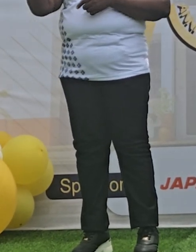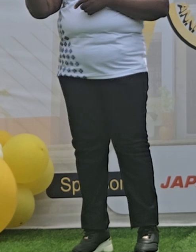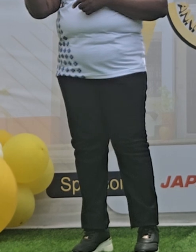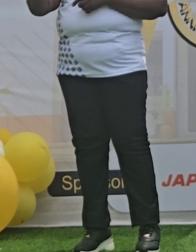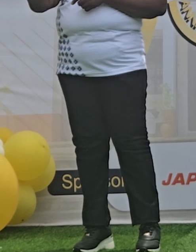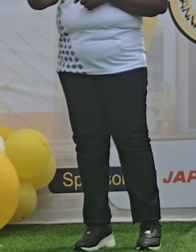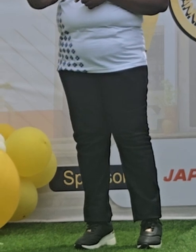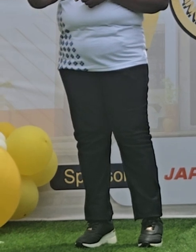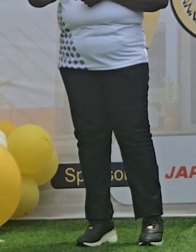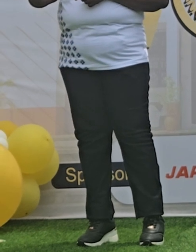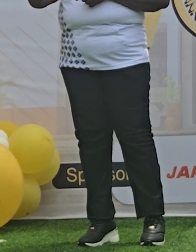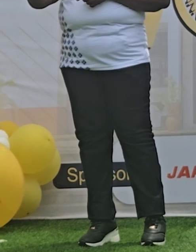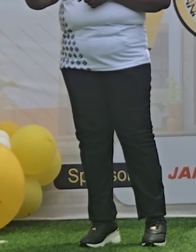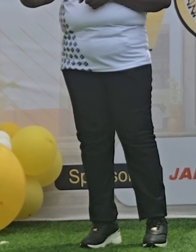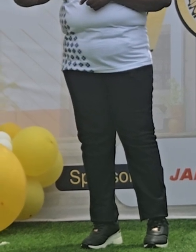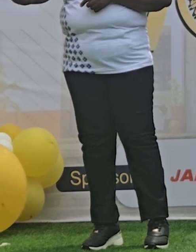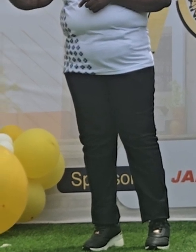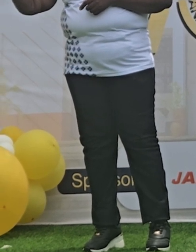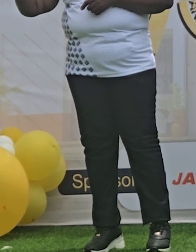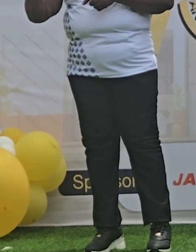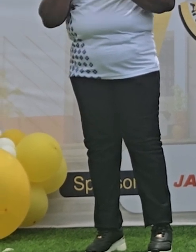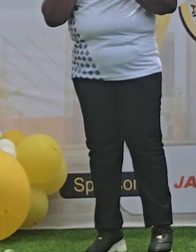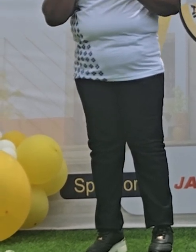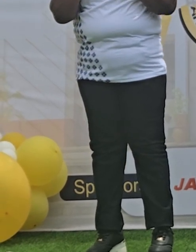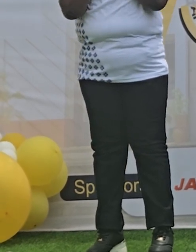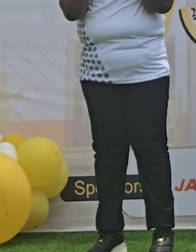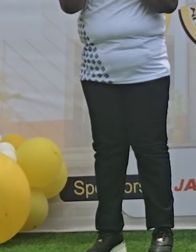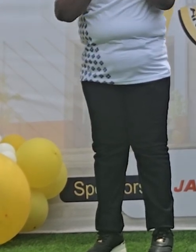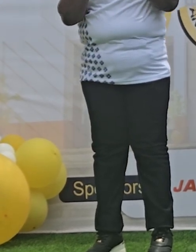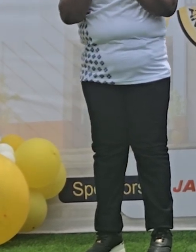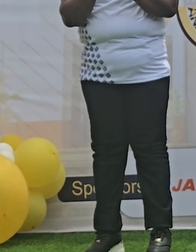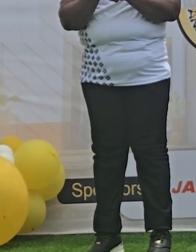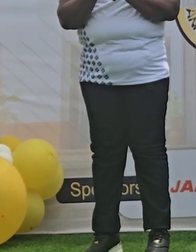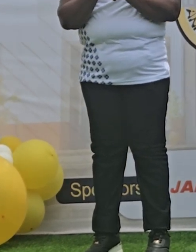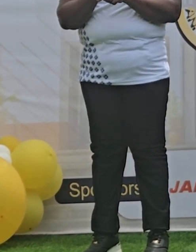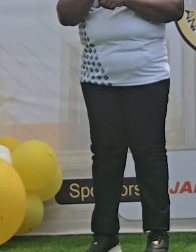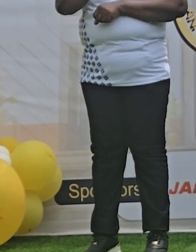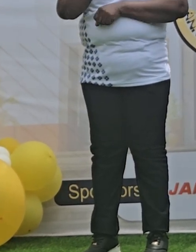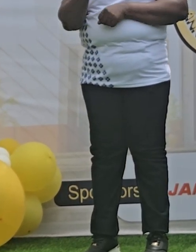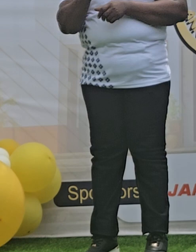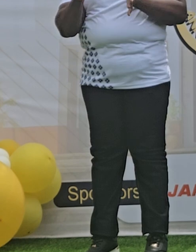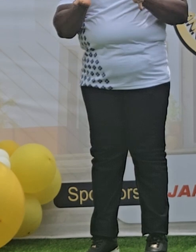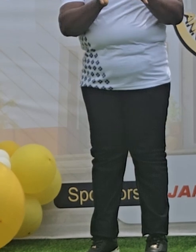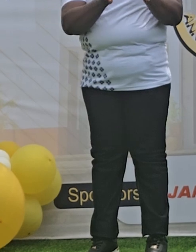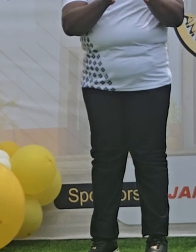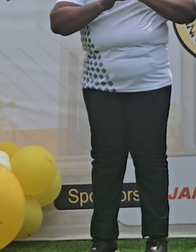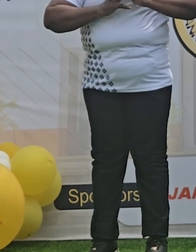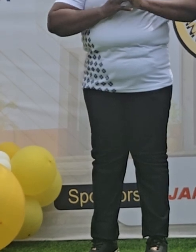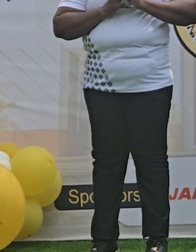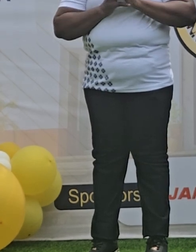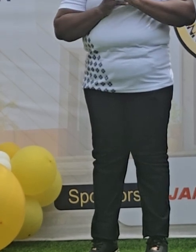1950-51 academic year. Another milestone is that